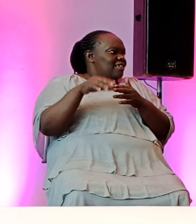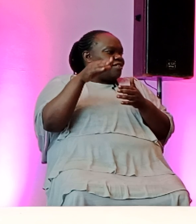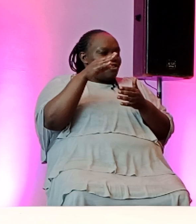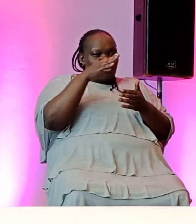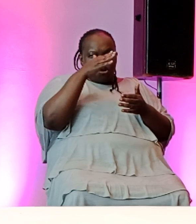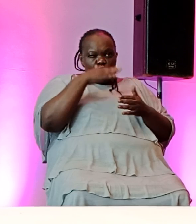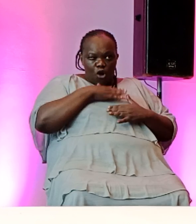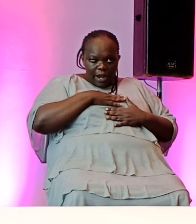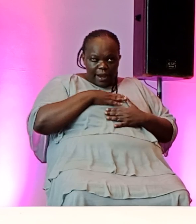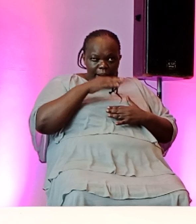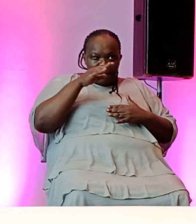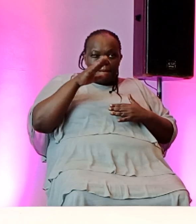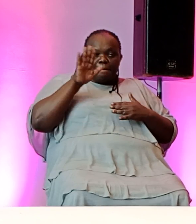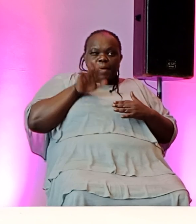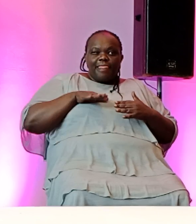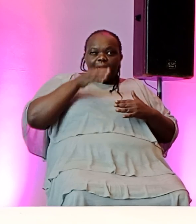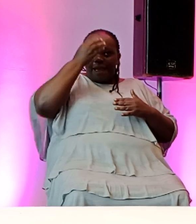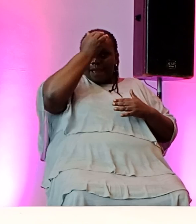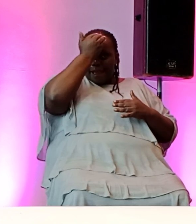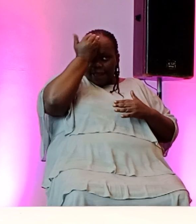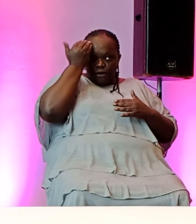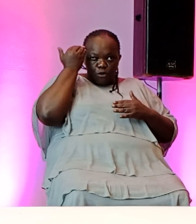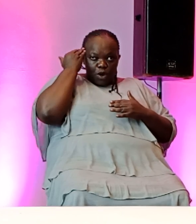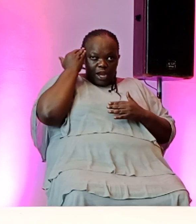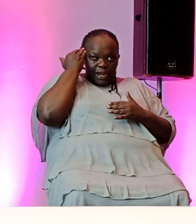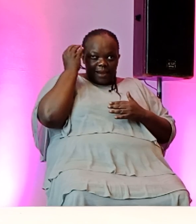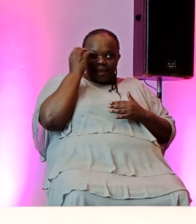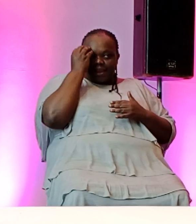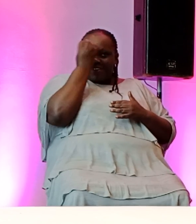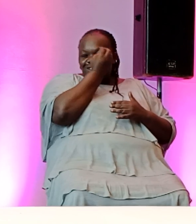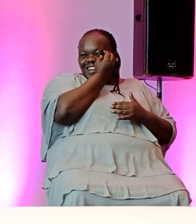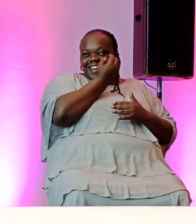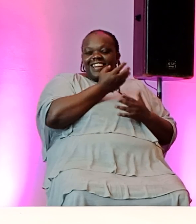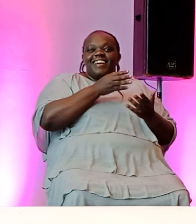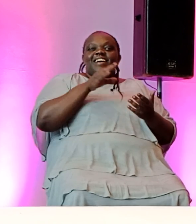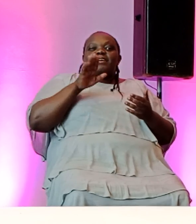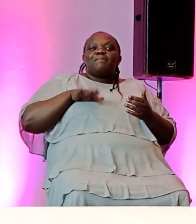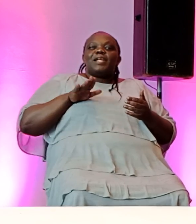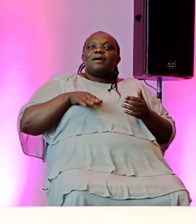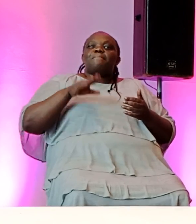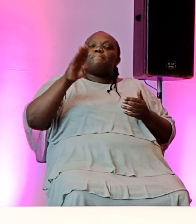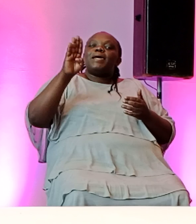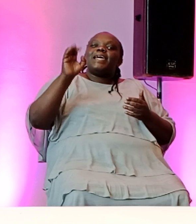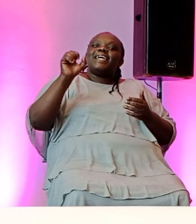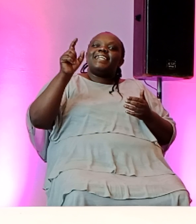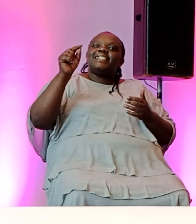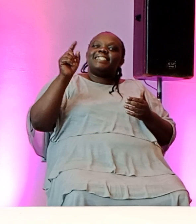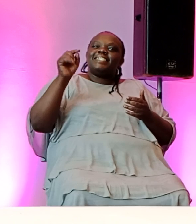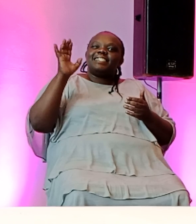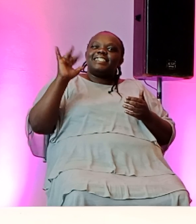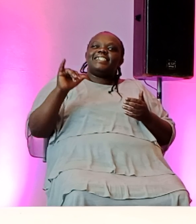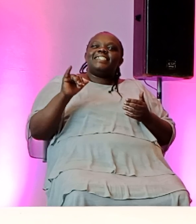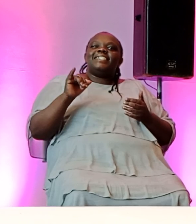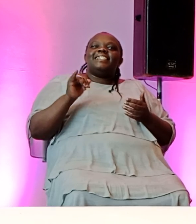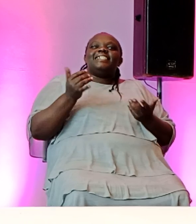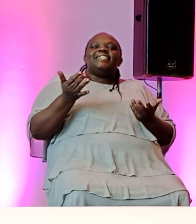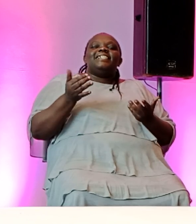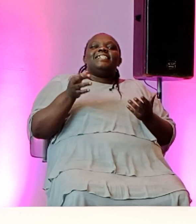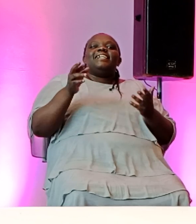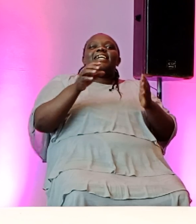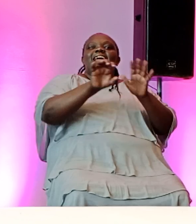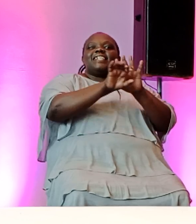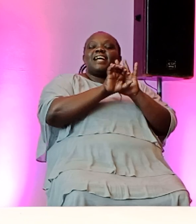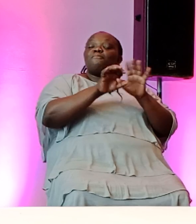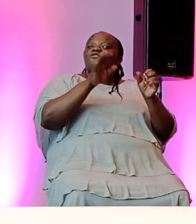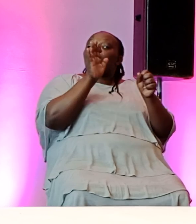Honorable High Excellency Martha Karua, Madam Betty, you have gone before us, you're a role model